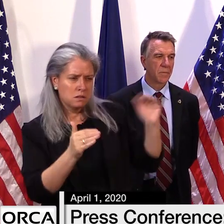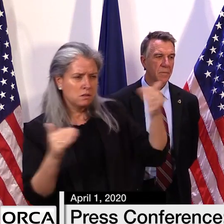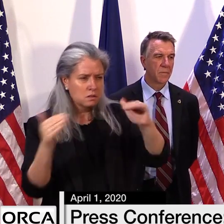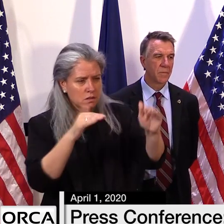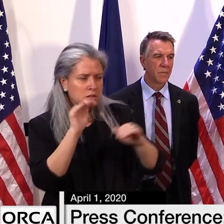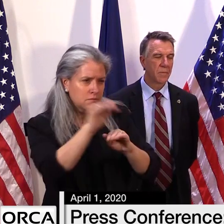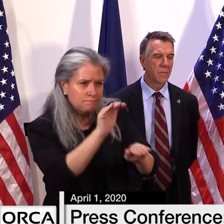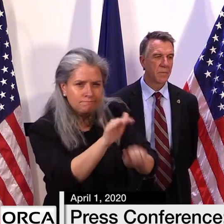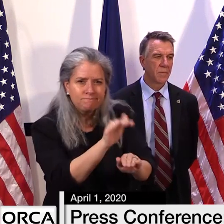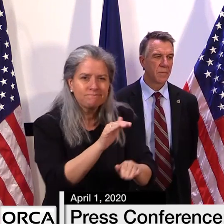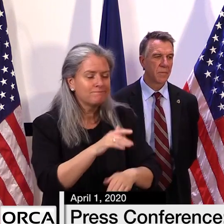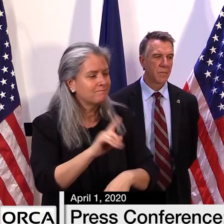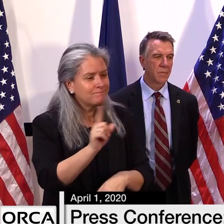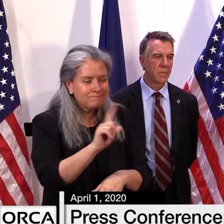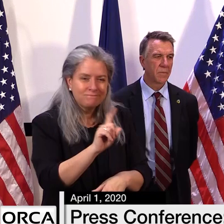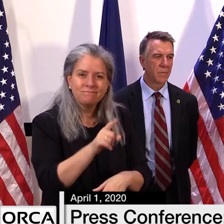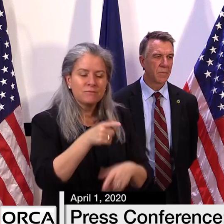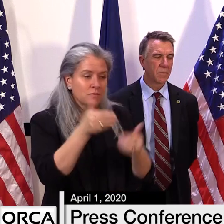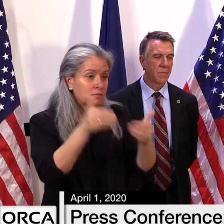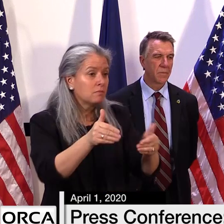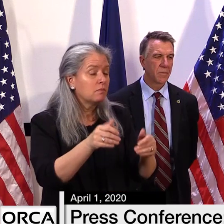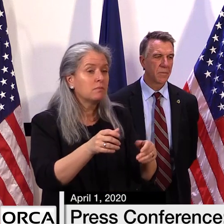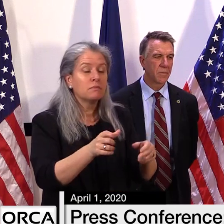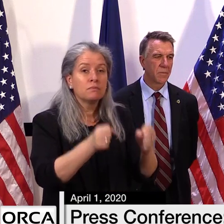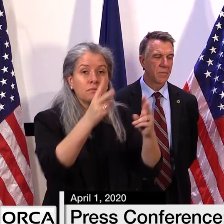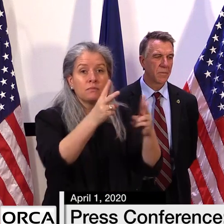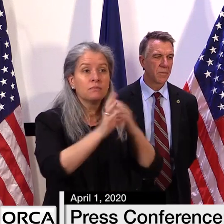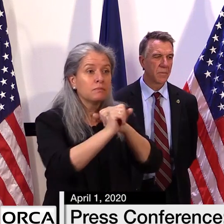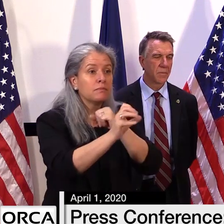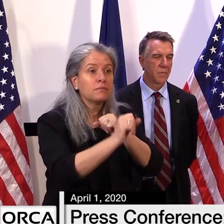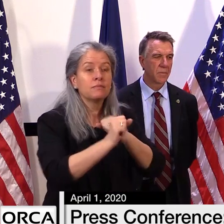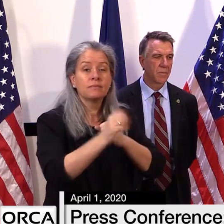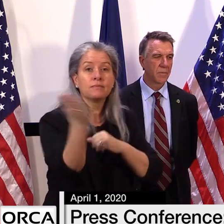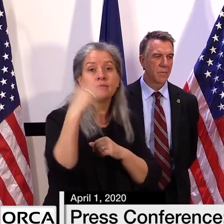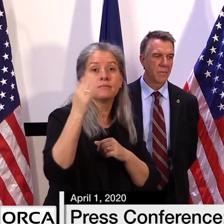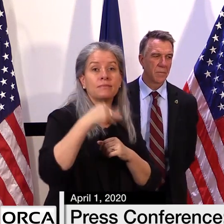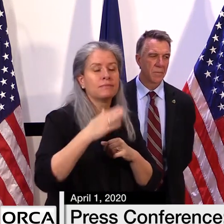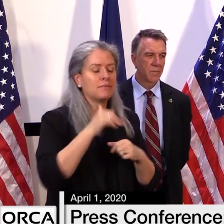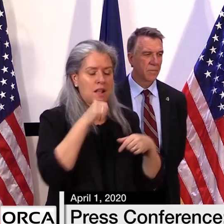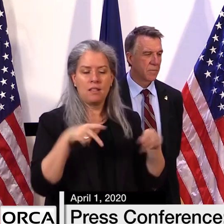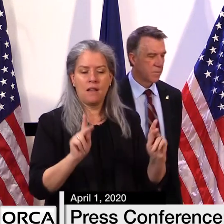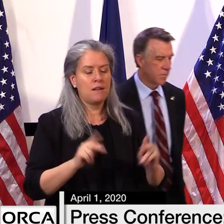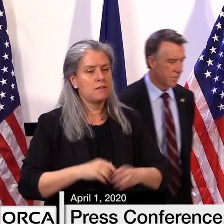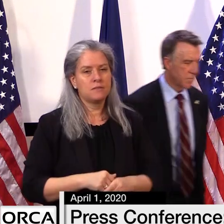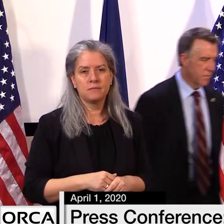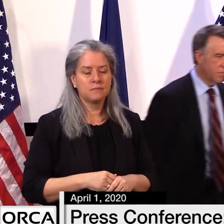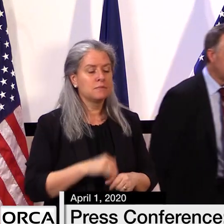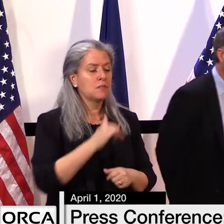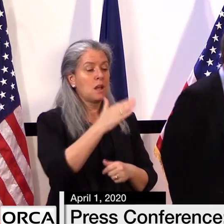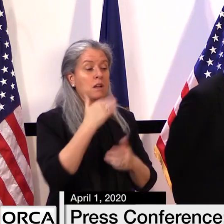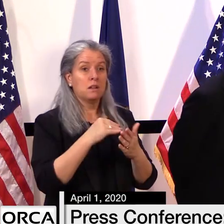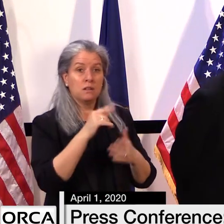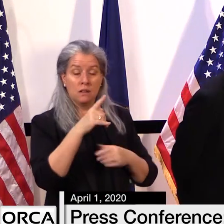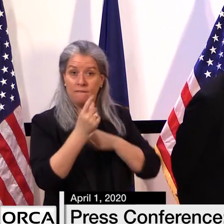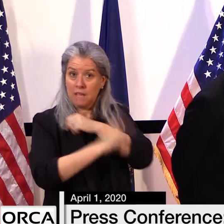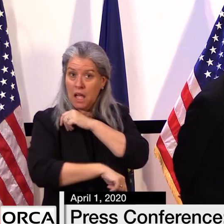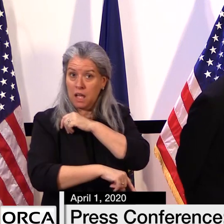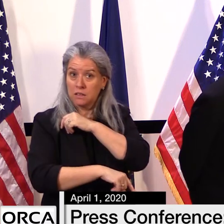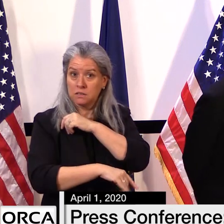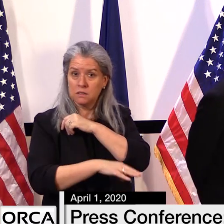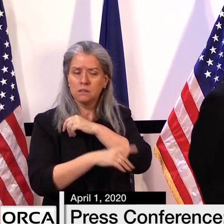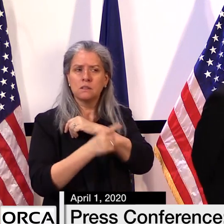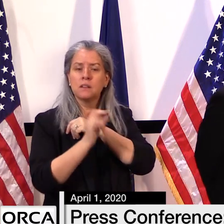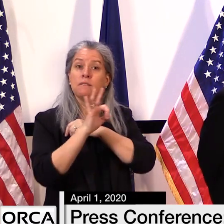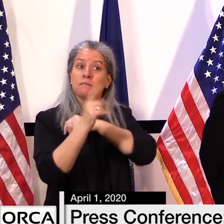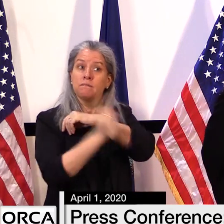them that digital postings are not permitted at this time. Thank you. And will the fines accrue to both corporations